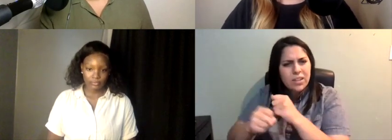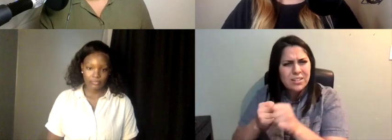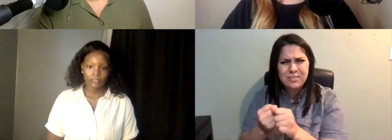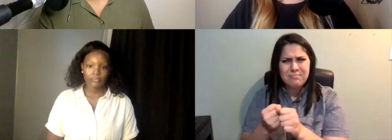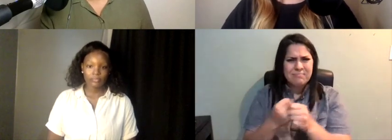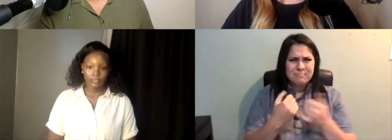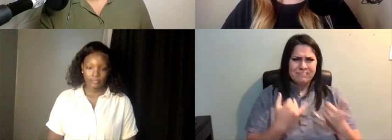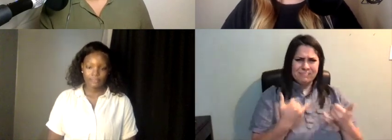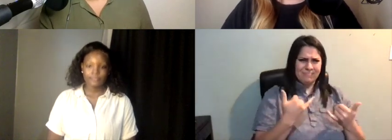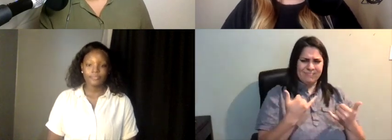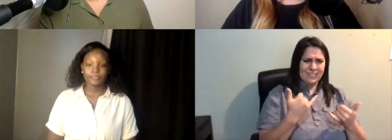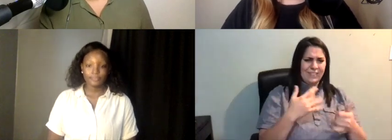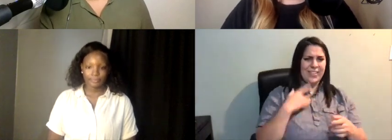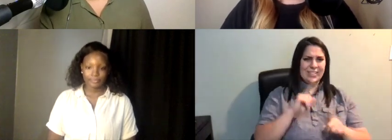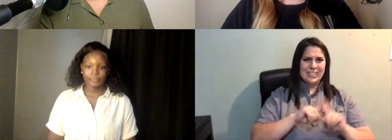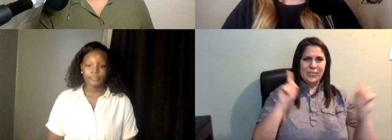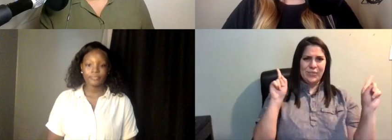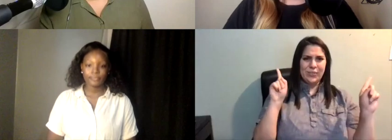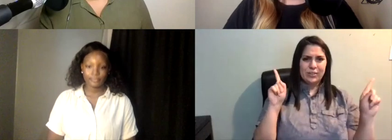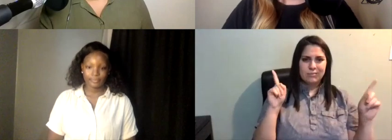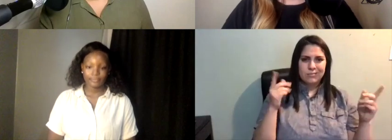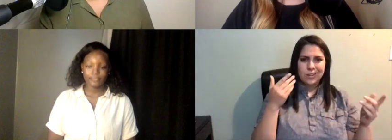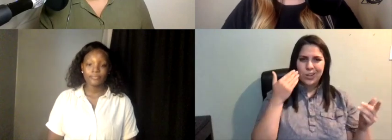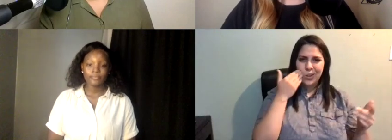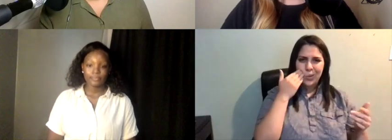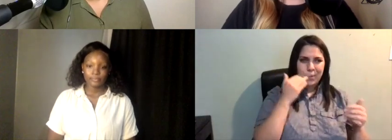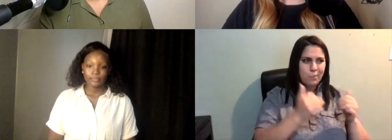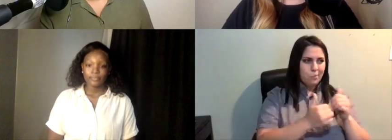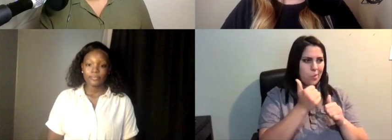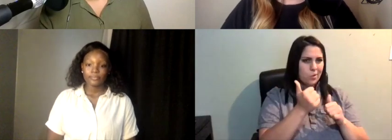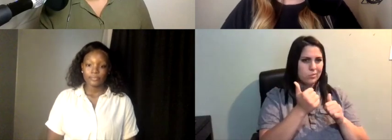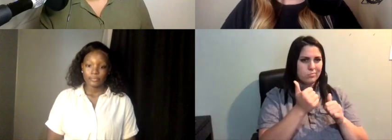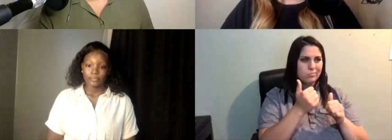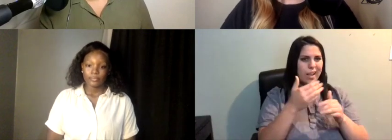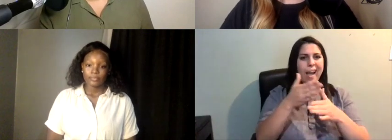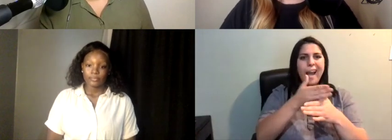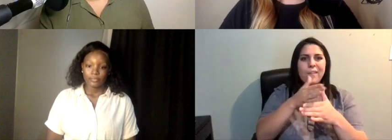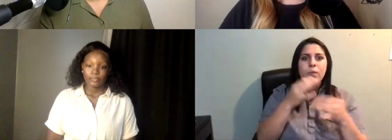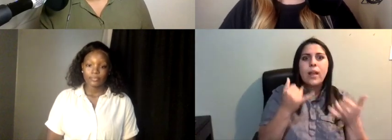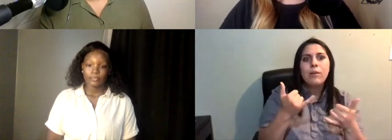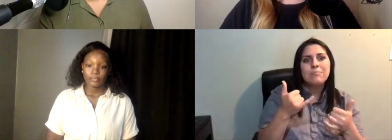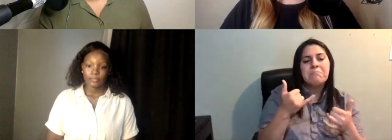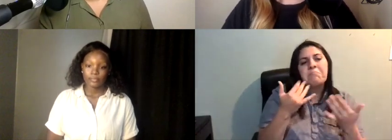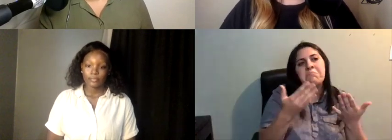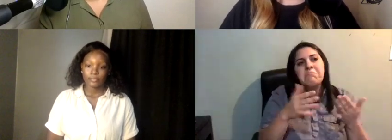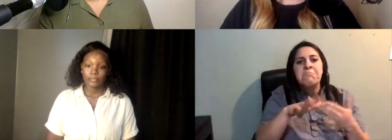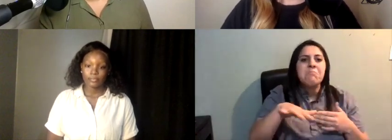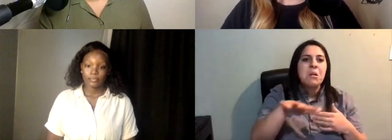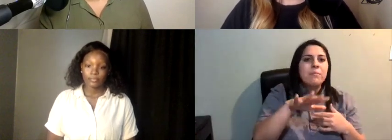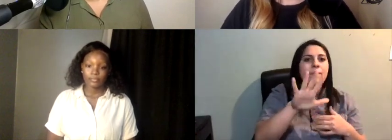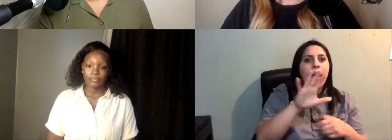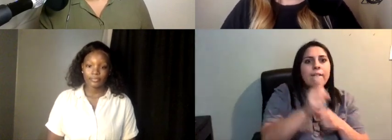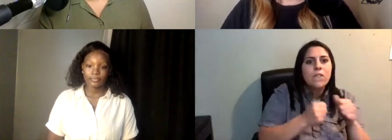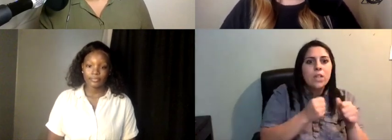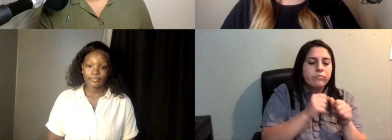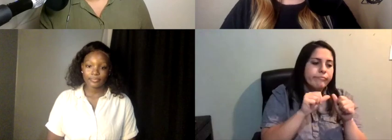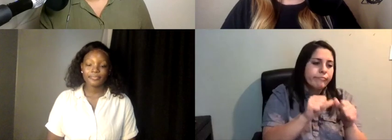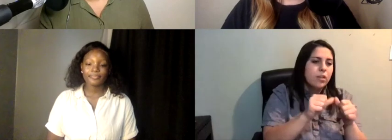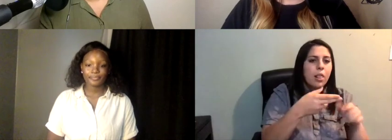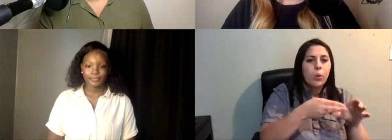in. You know, I think the average now is like 5 years for someone to stay with a company. And, but yet we still have